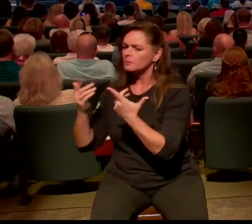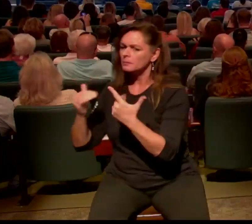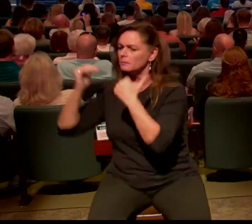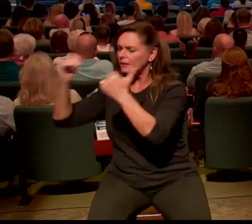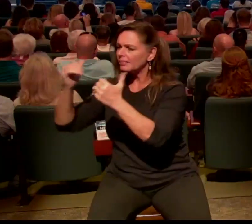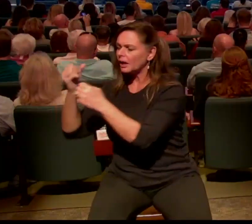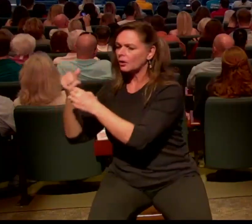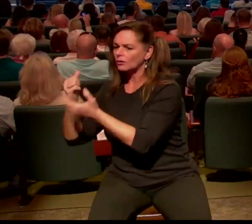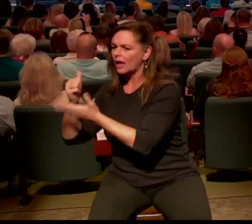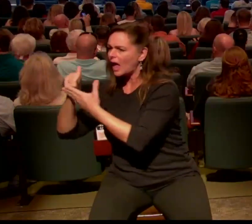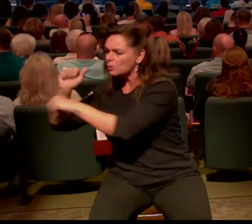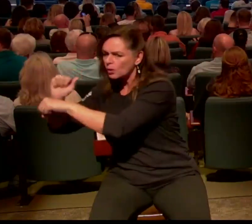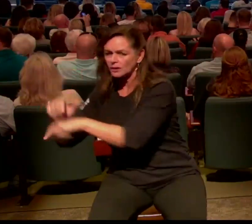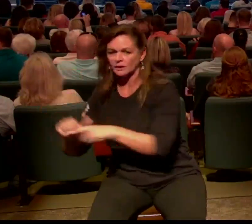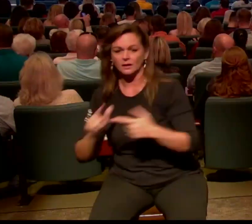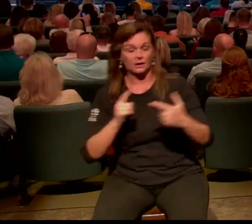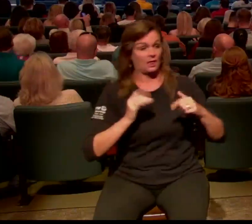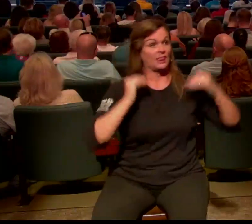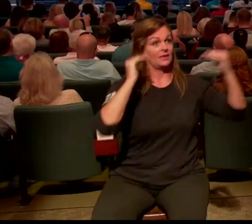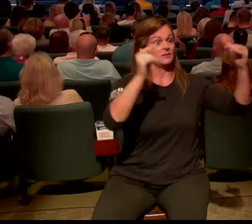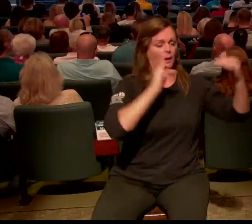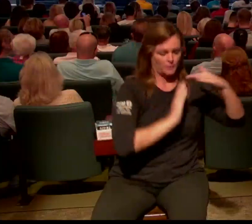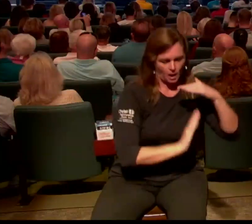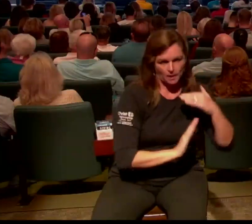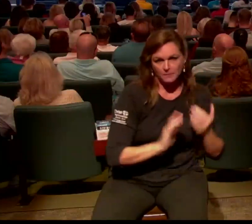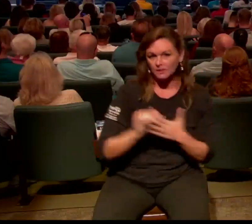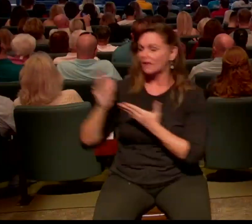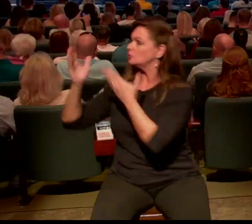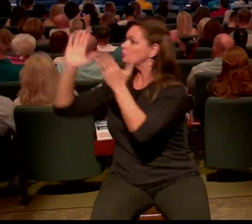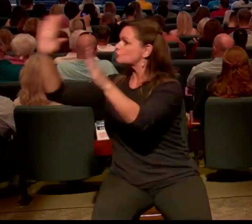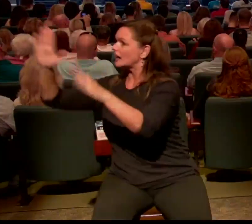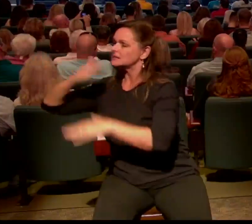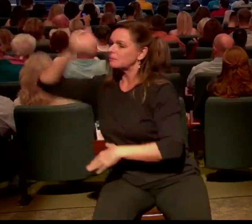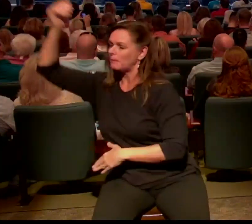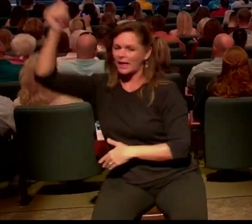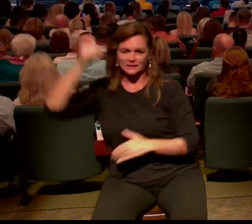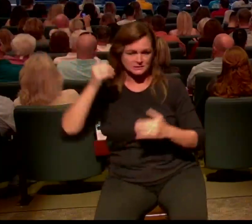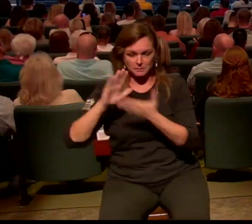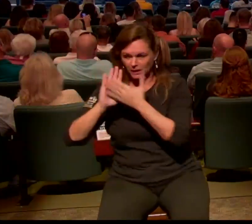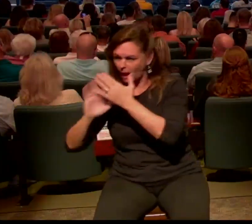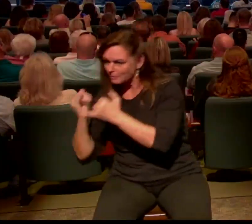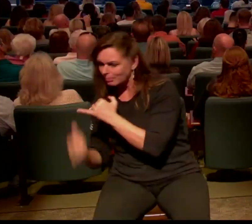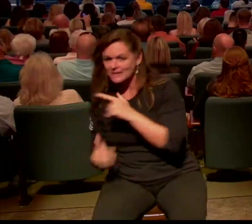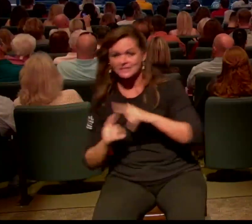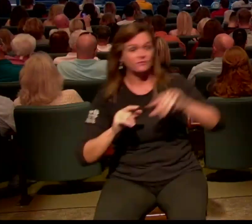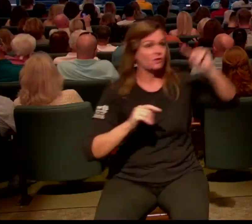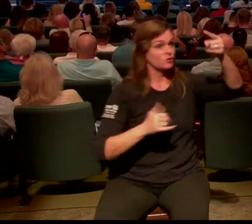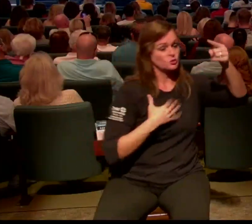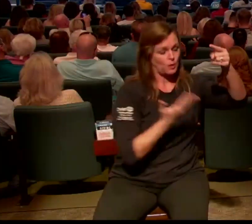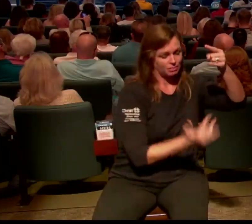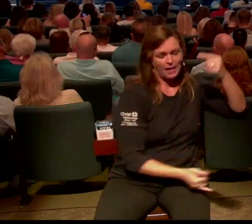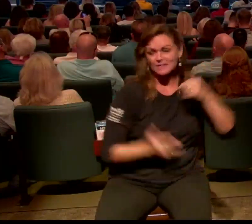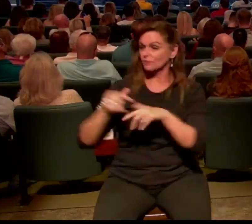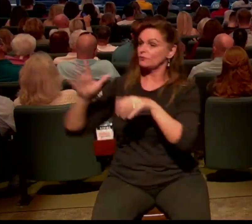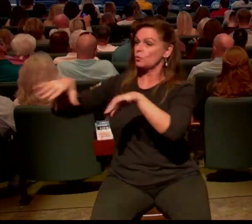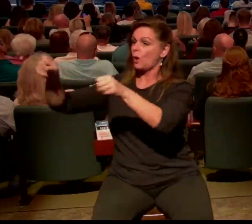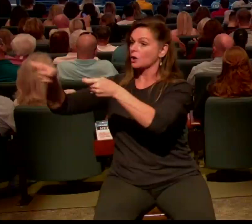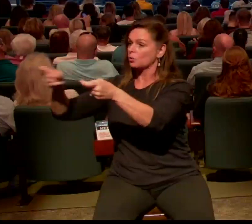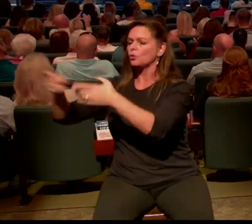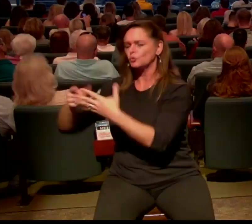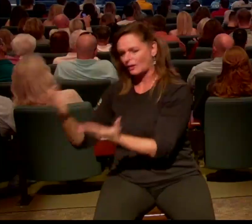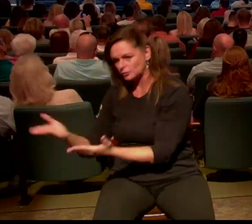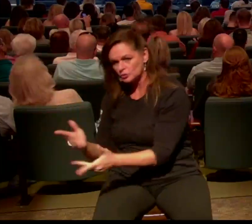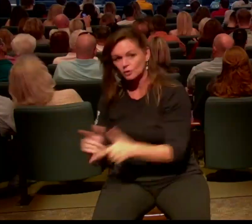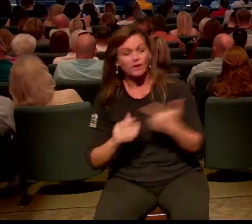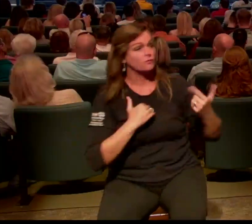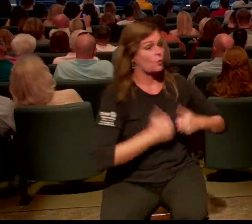humble yourself. If you want to be the greatest, you got to be the servant. If you want to be first, you got to be last. If you got to rule, you got to serve. If you want to live, you got to die.